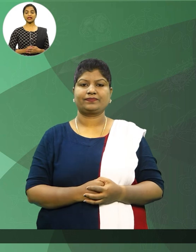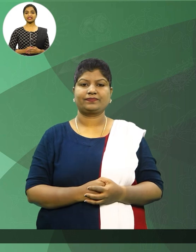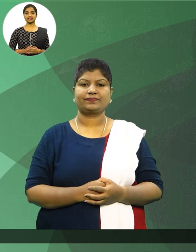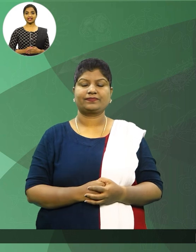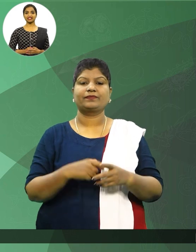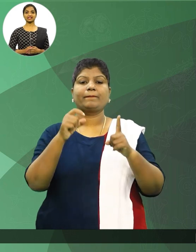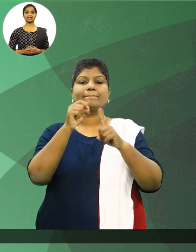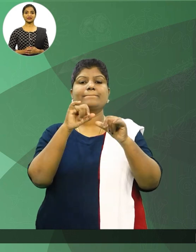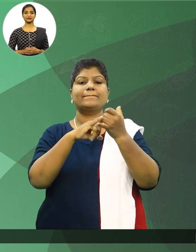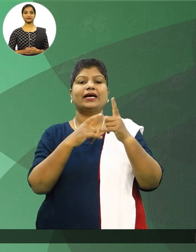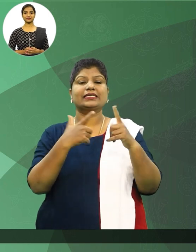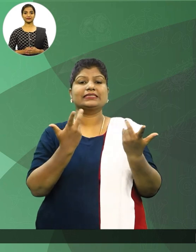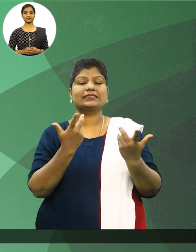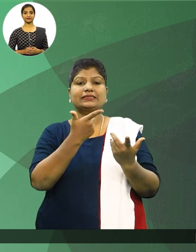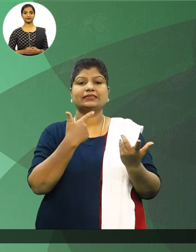Pesticides.